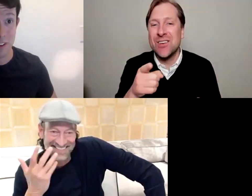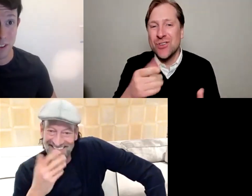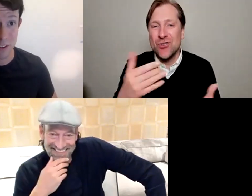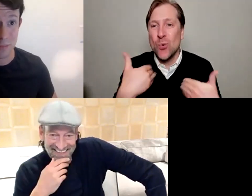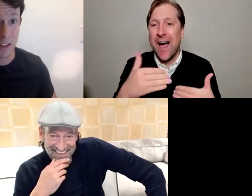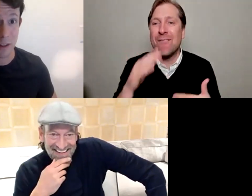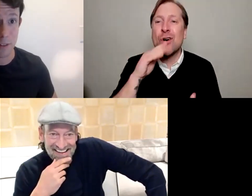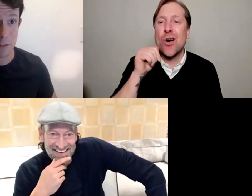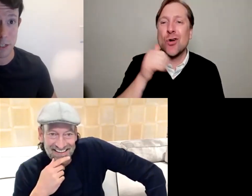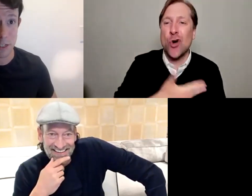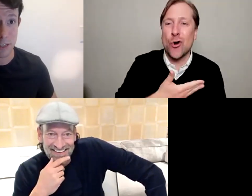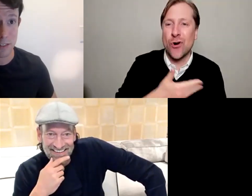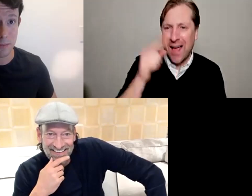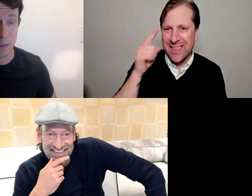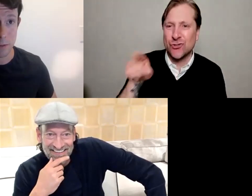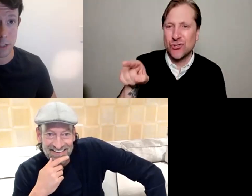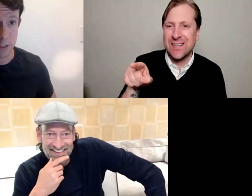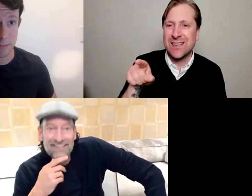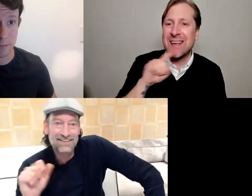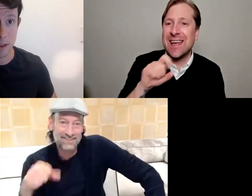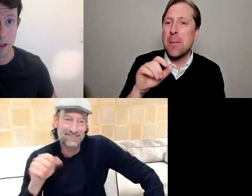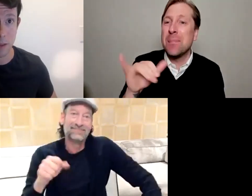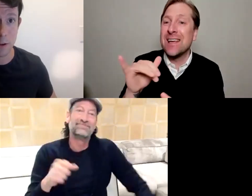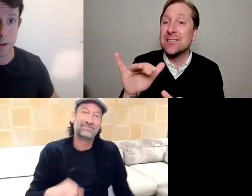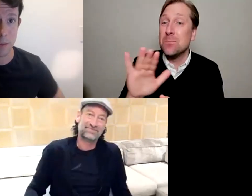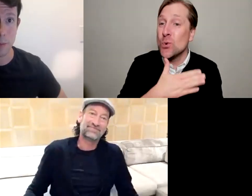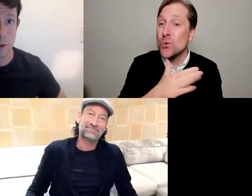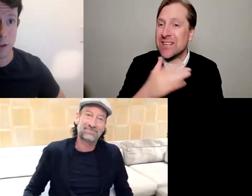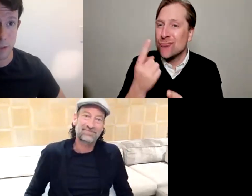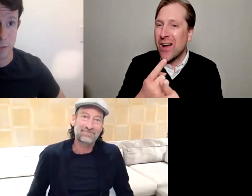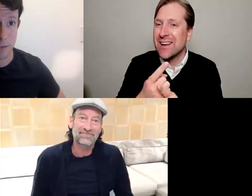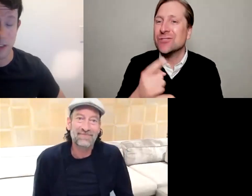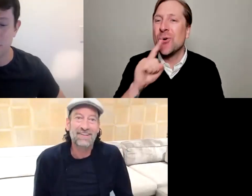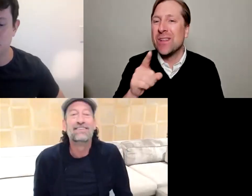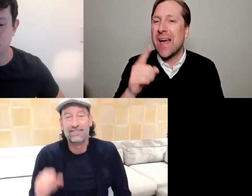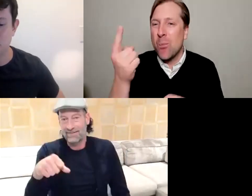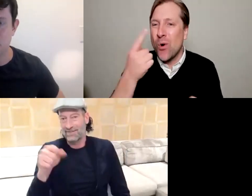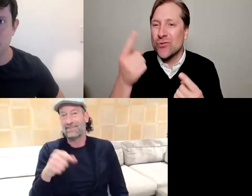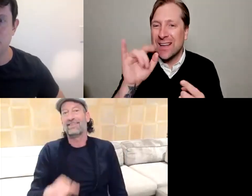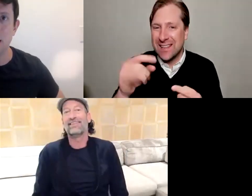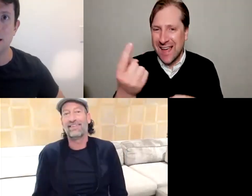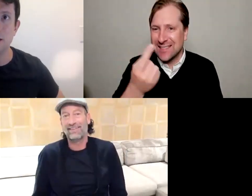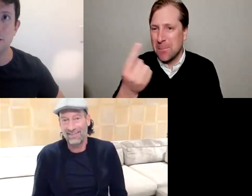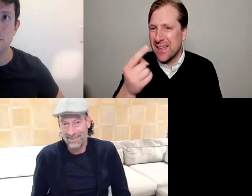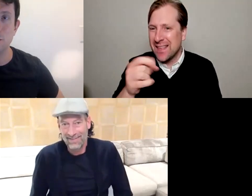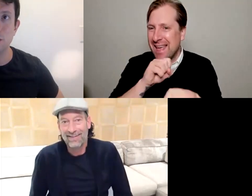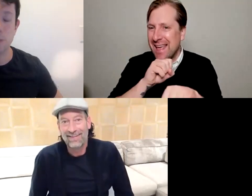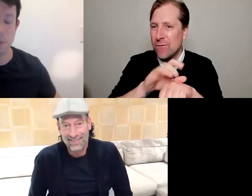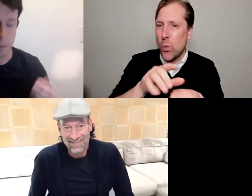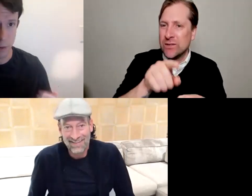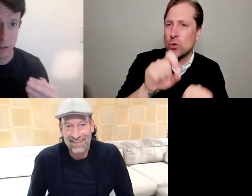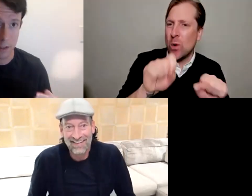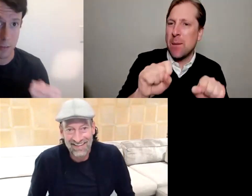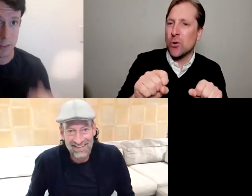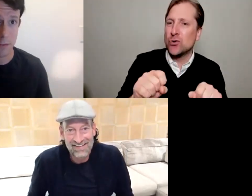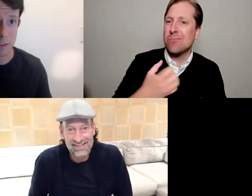you have a daughter, and I believe that she's a musician. I'm wondering if that's something that you were able to